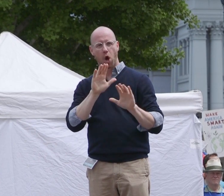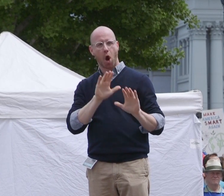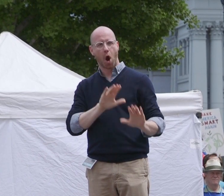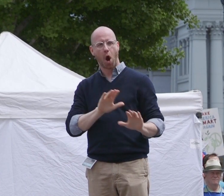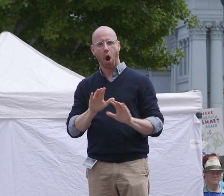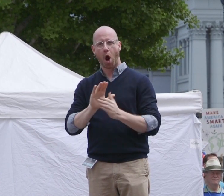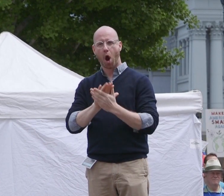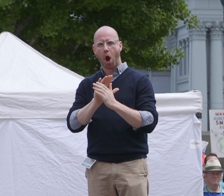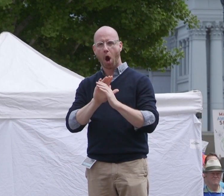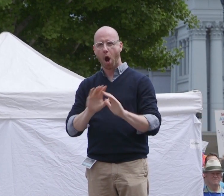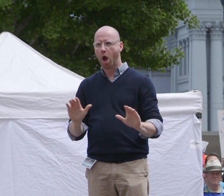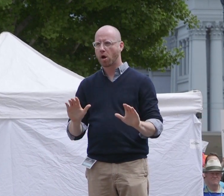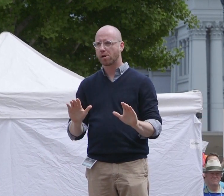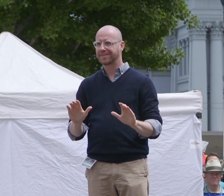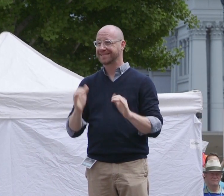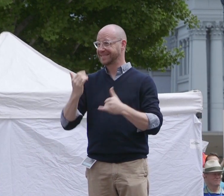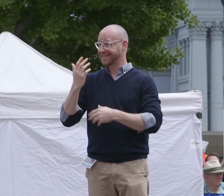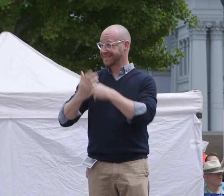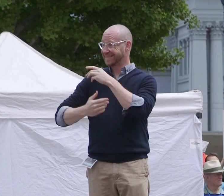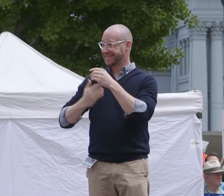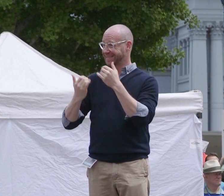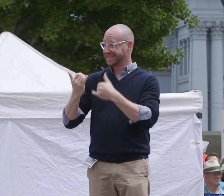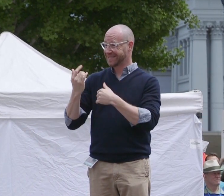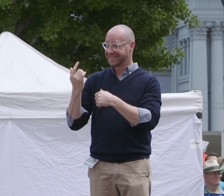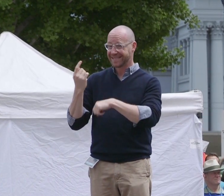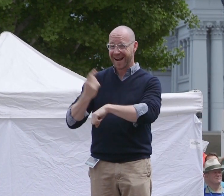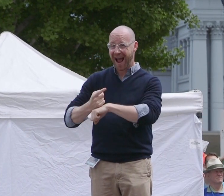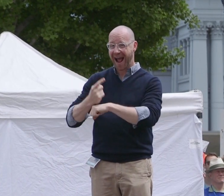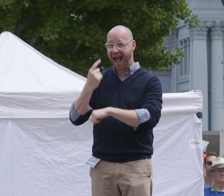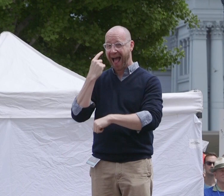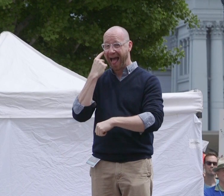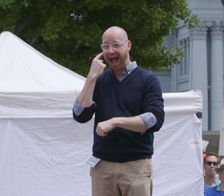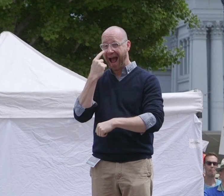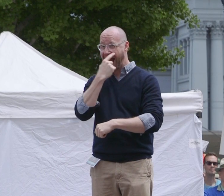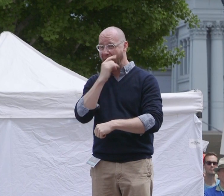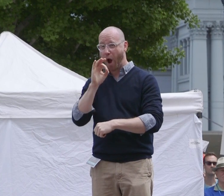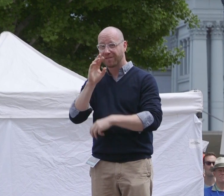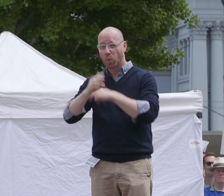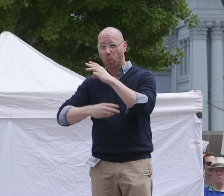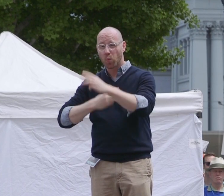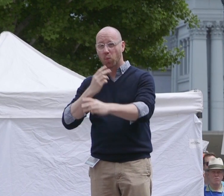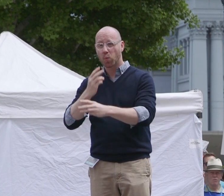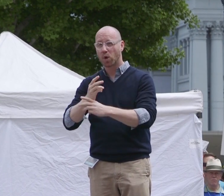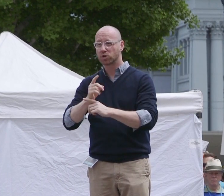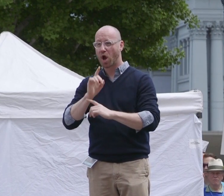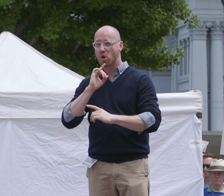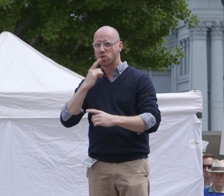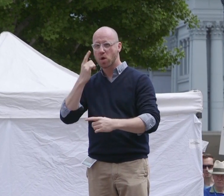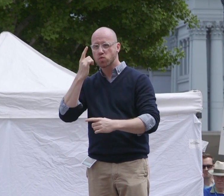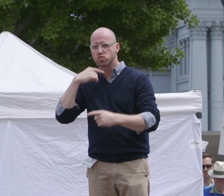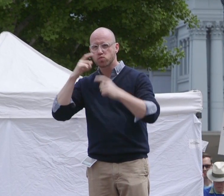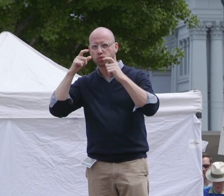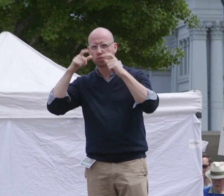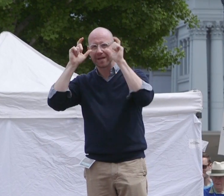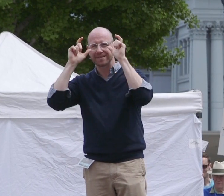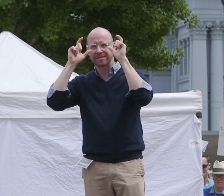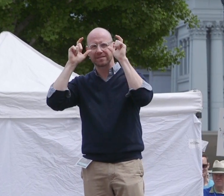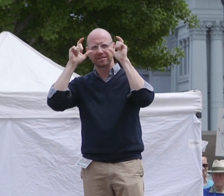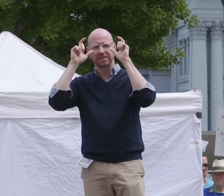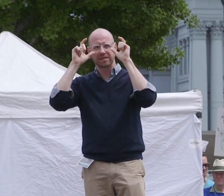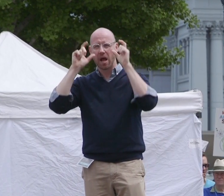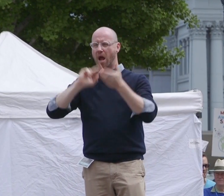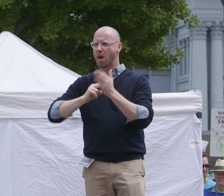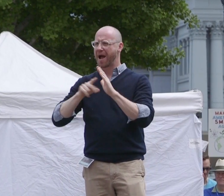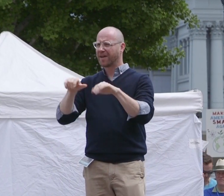are bloodshot today. We have to be open and fearless and admit our mistakes